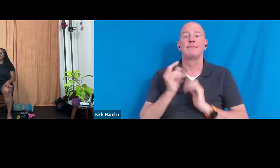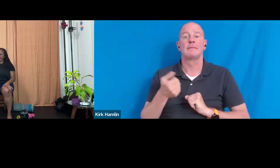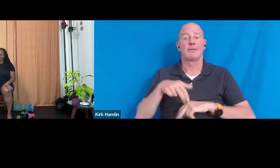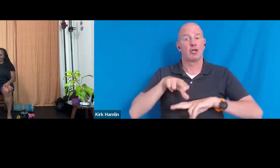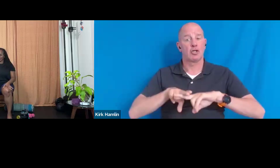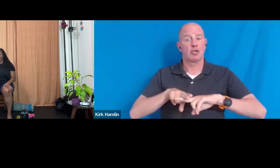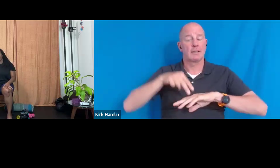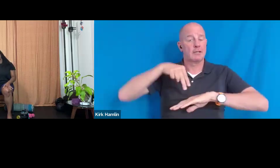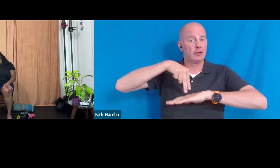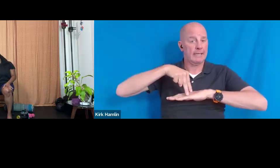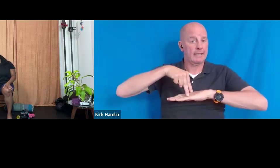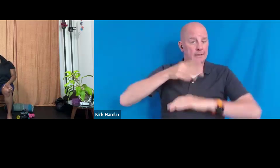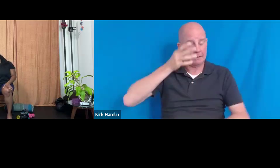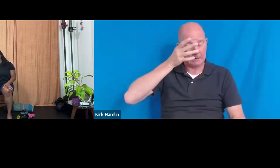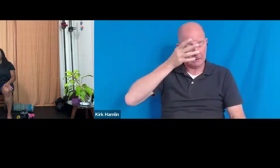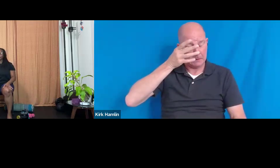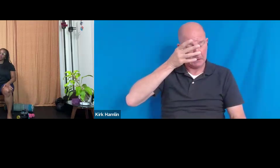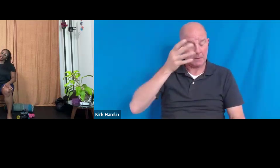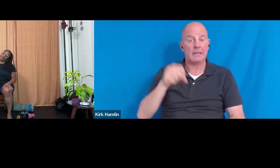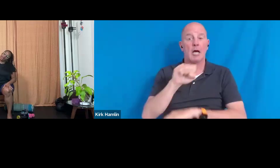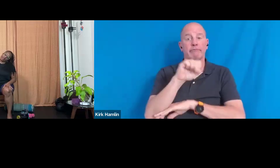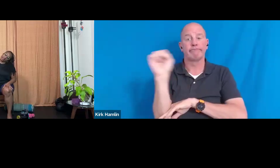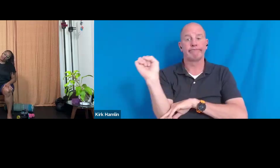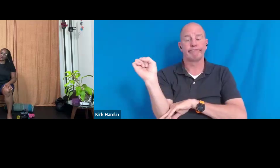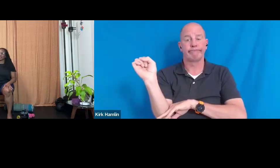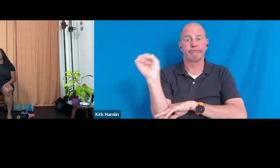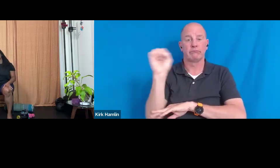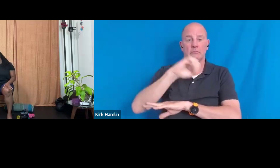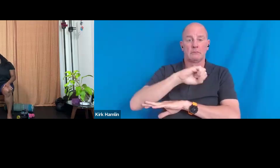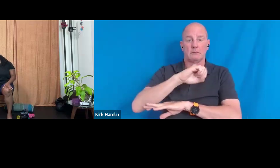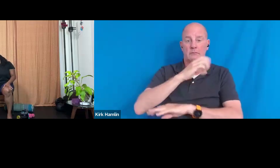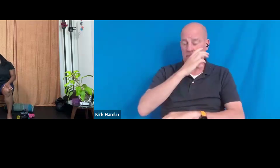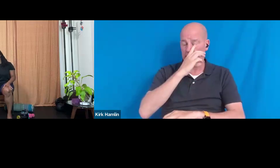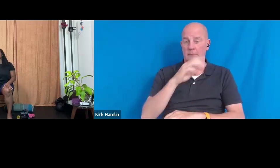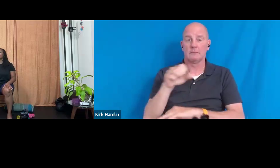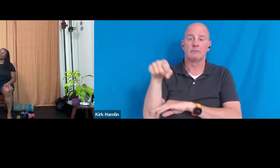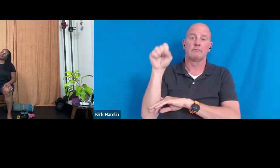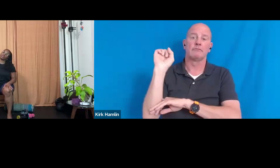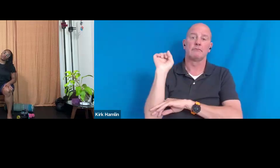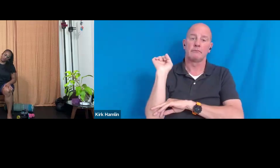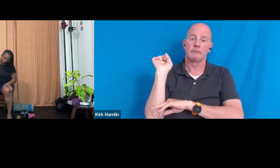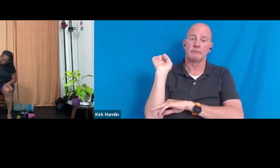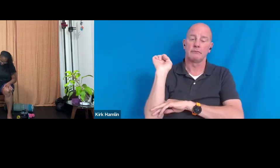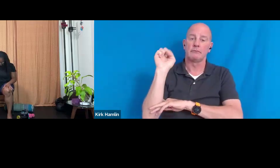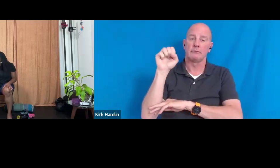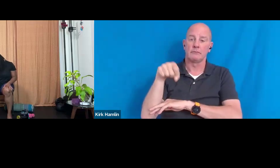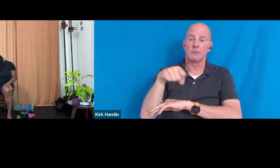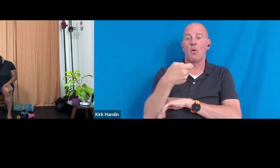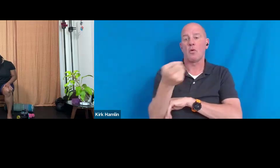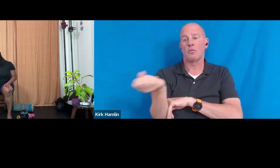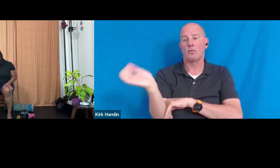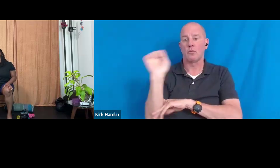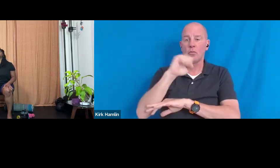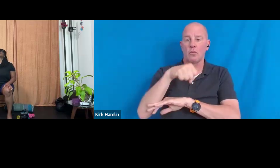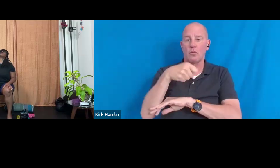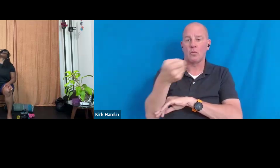or standing, we can roll the neck either side to side in a smooth motion or roll in